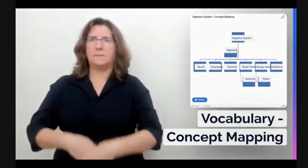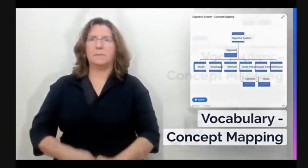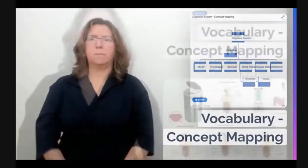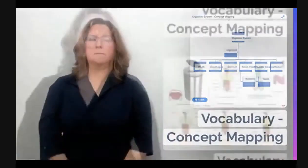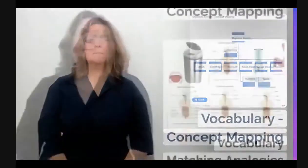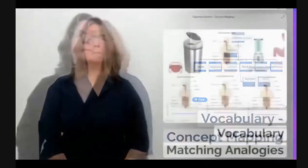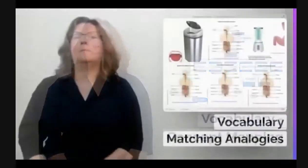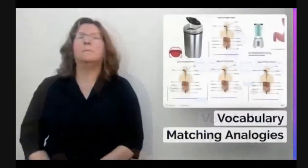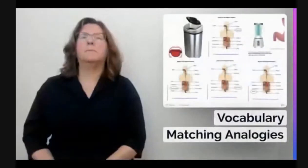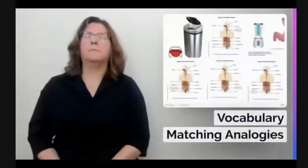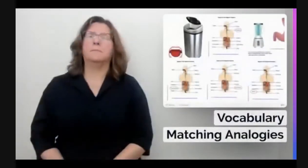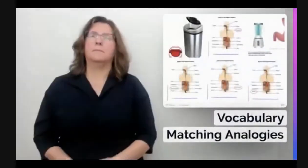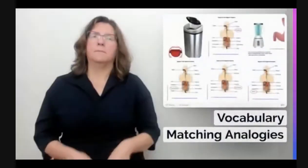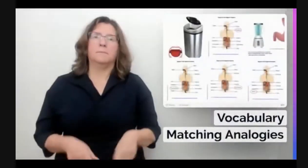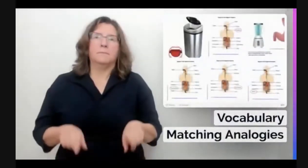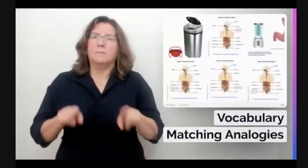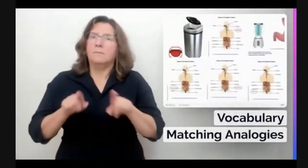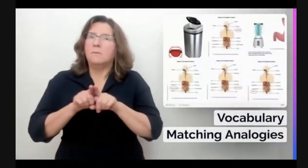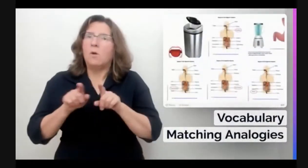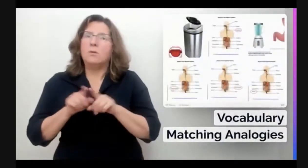acquisition.